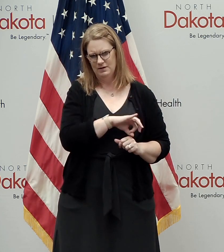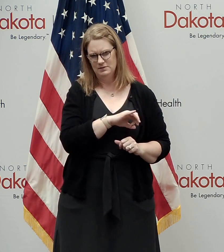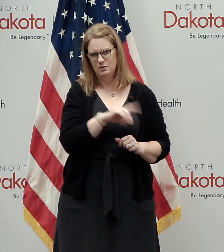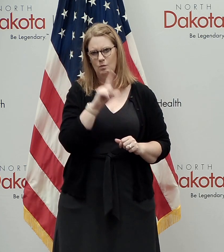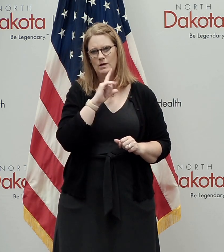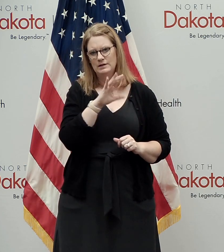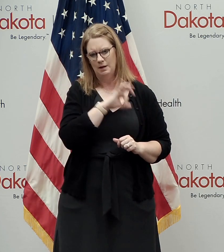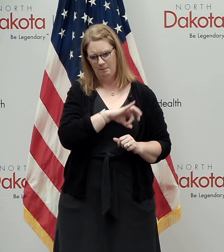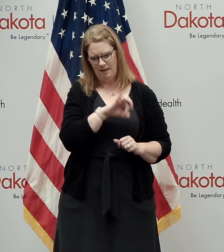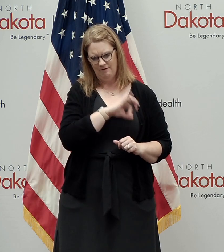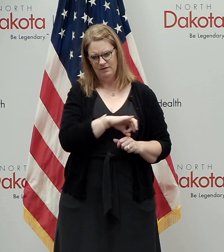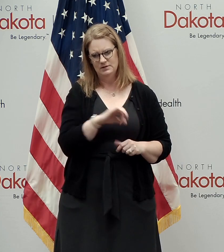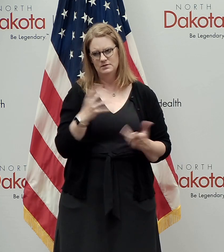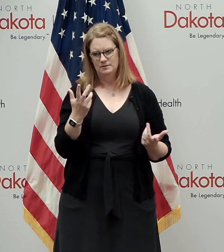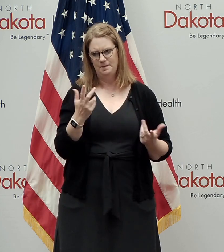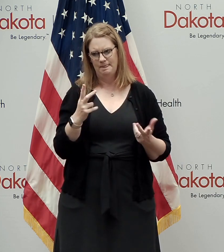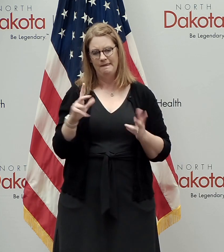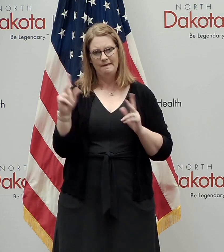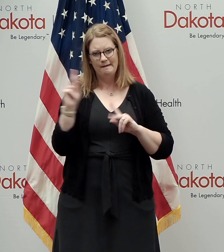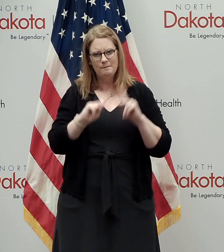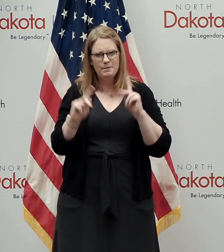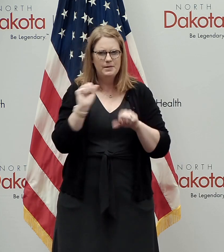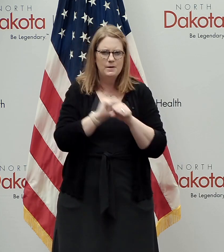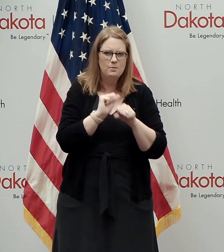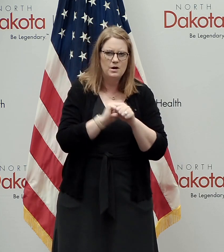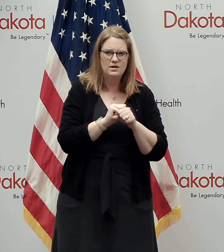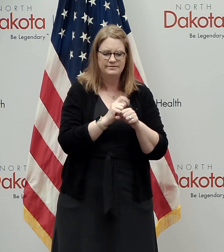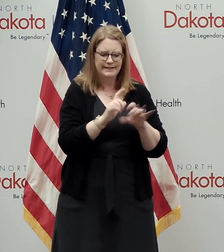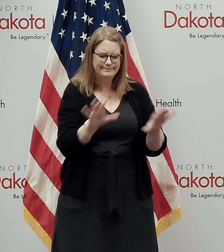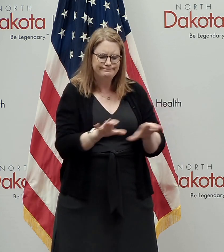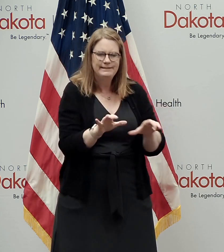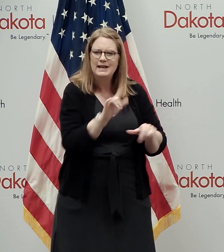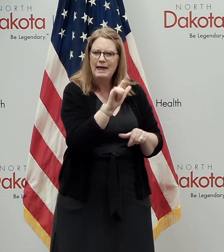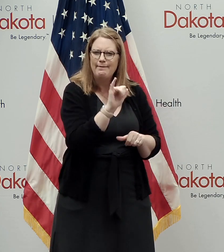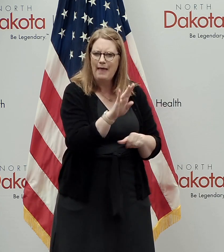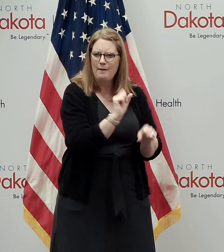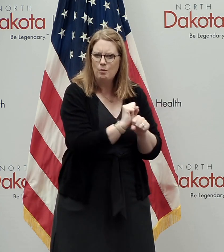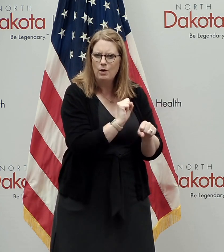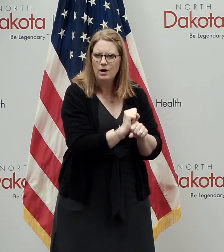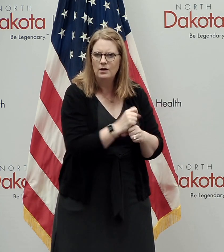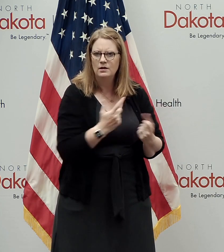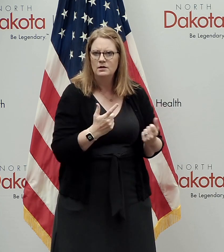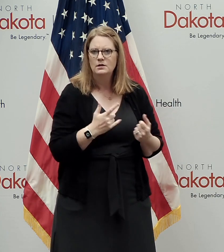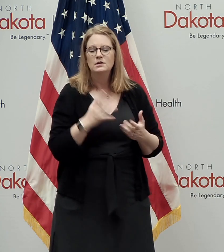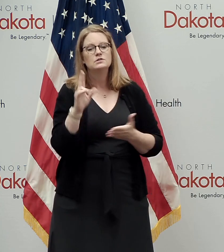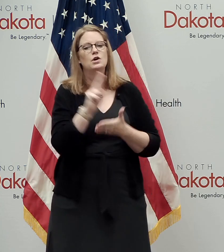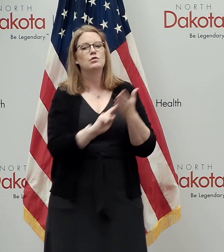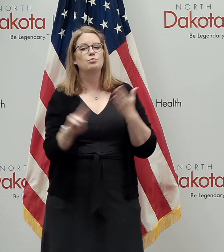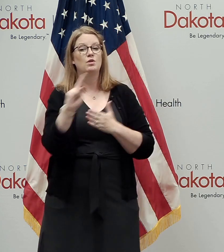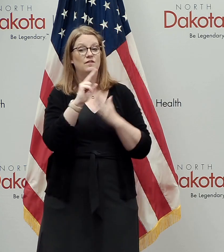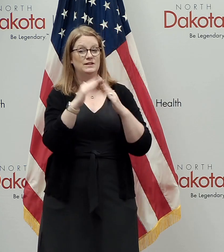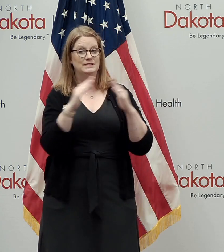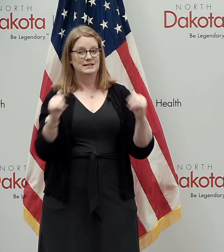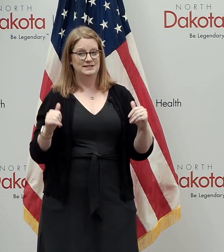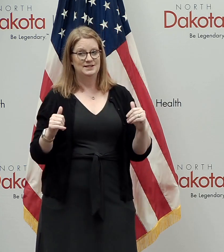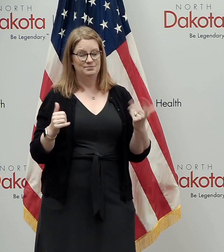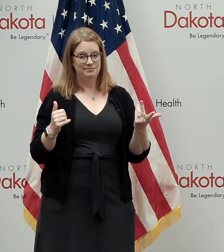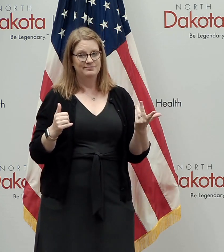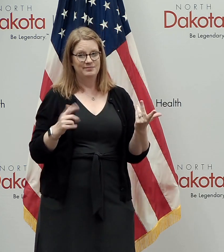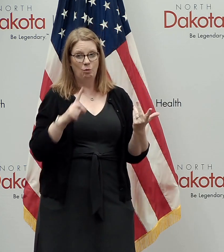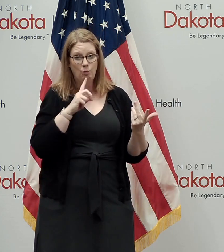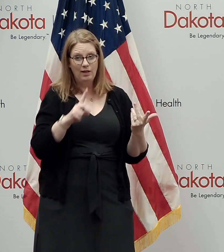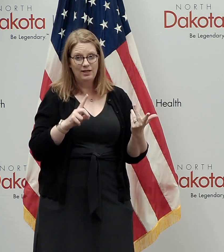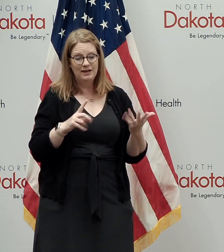especially undergraduates and people who've got to work with their hands and be in labs. So as you know, your university system is on the front line